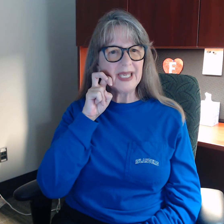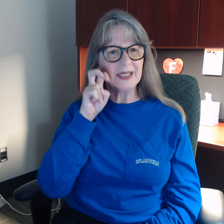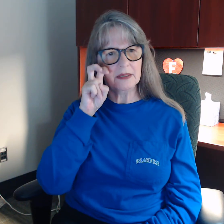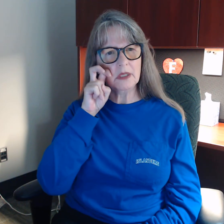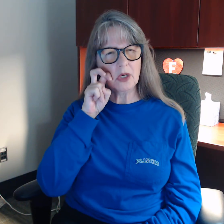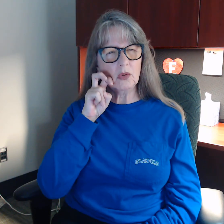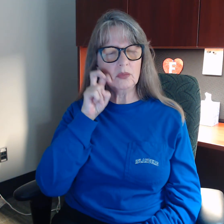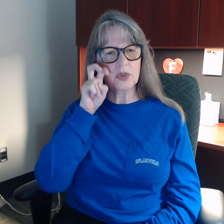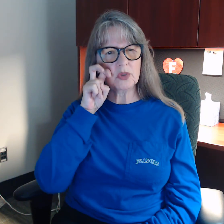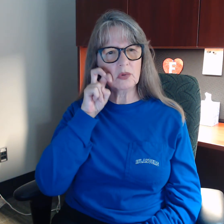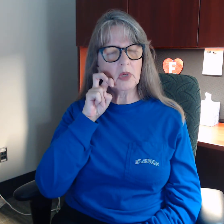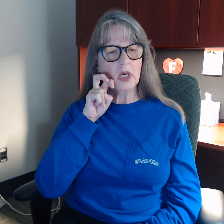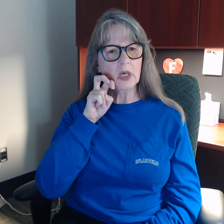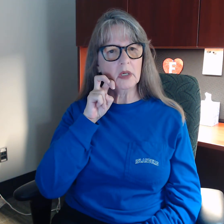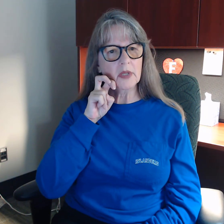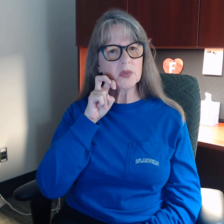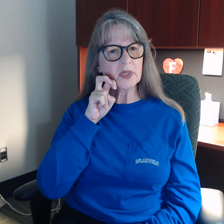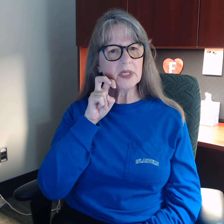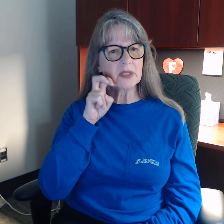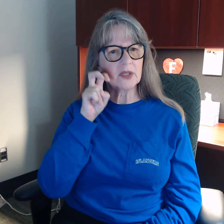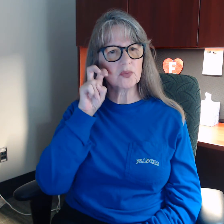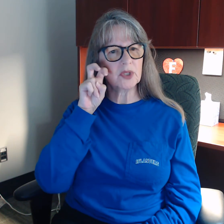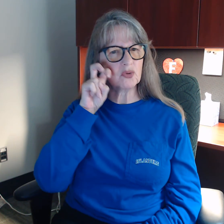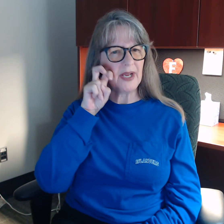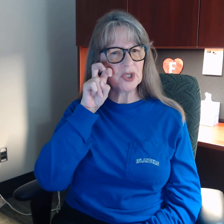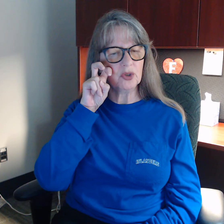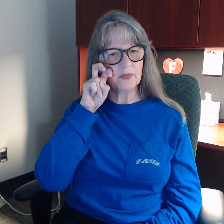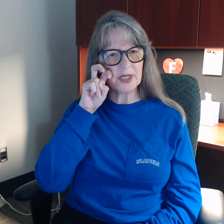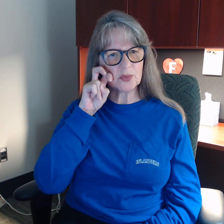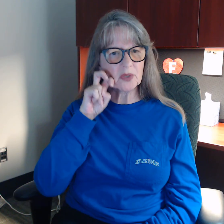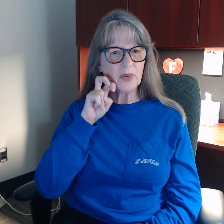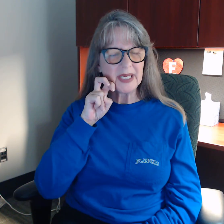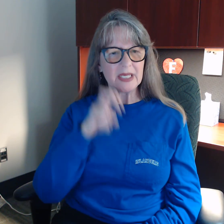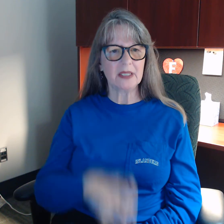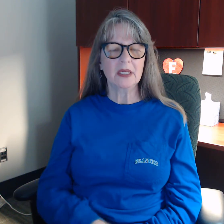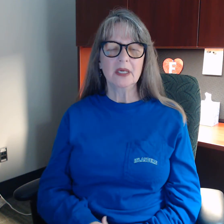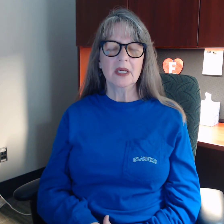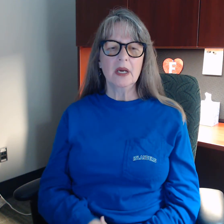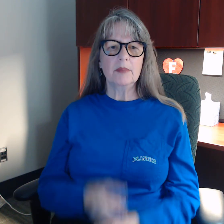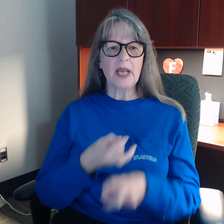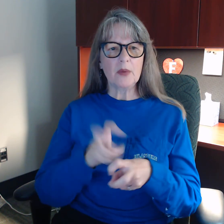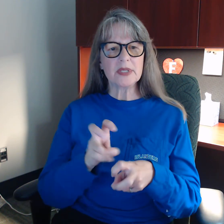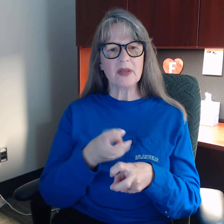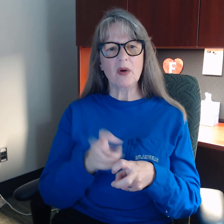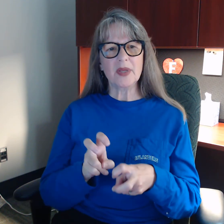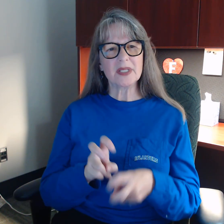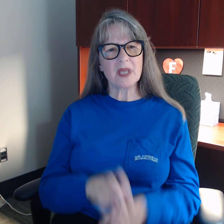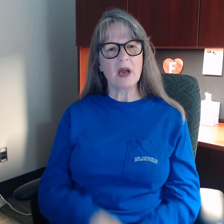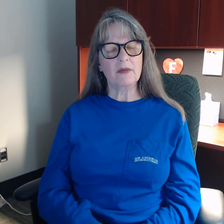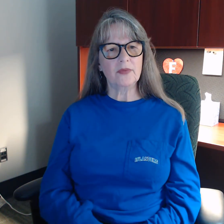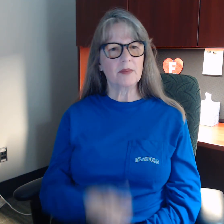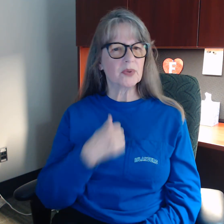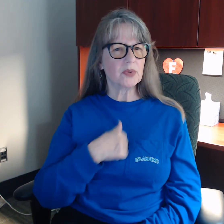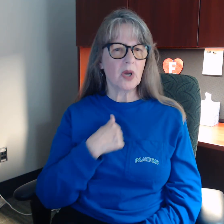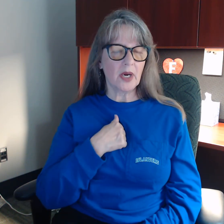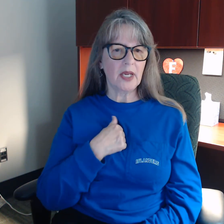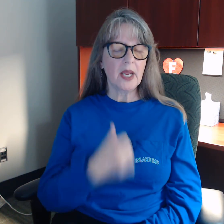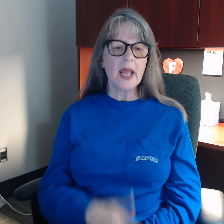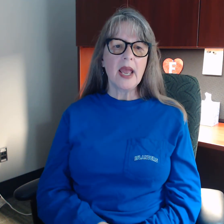raking, that's what it is. Like, it's really scratching your face, really raking. But I would say, oh, that's tough. I'm so sorry.